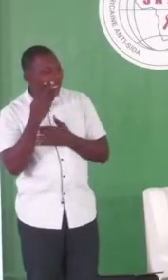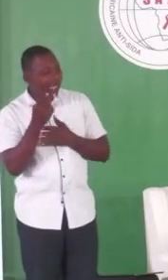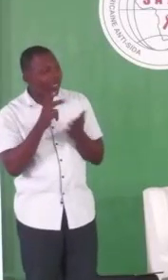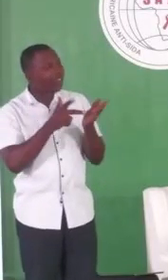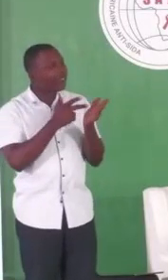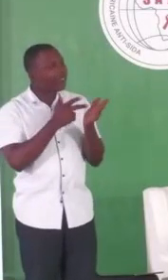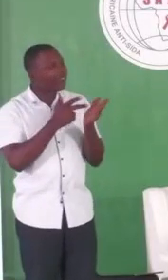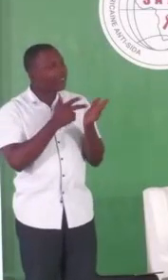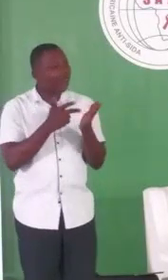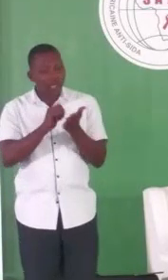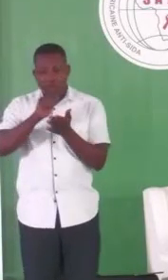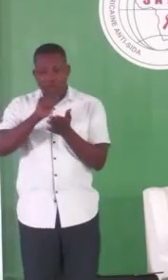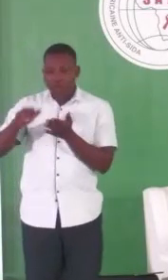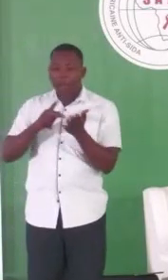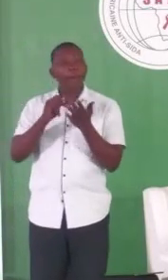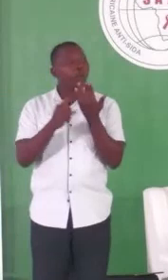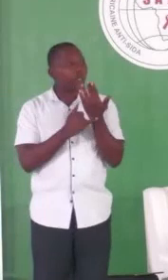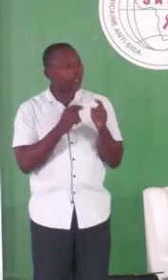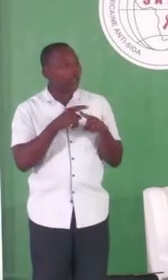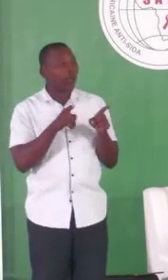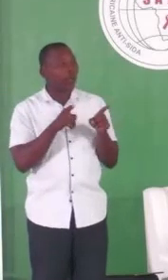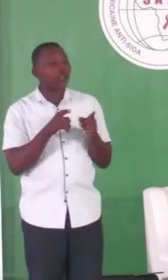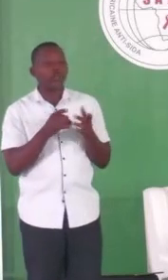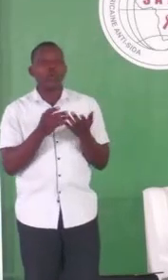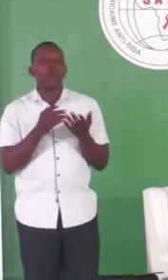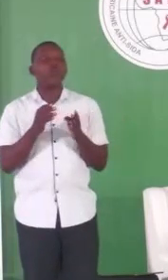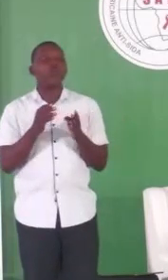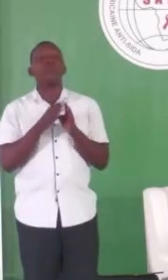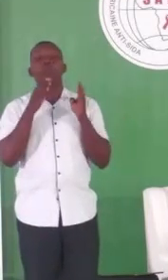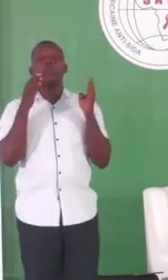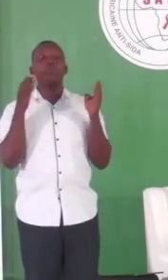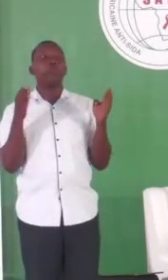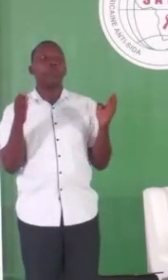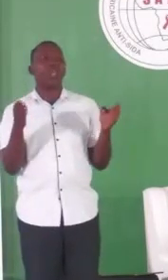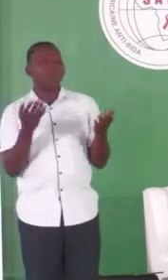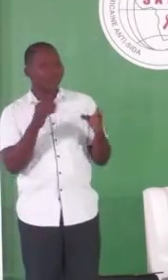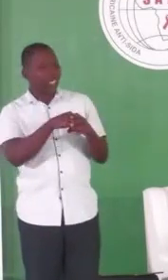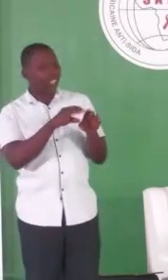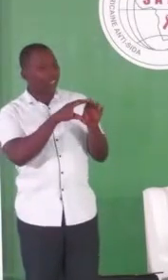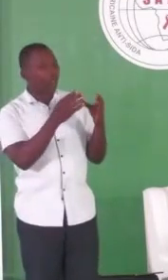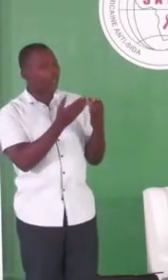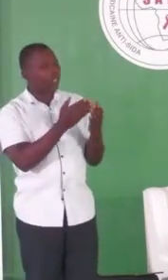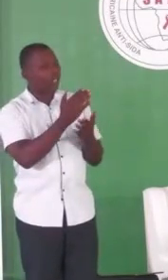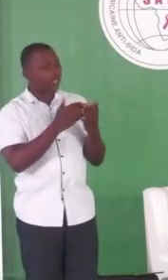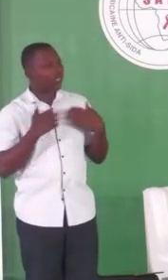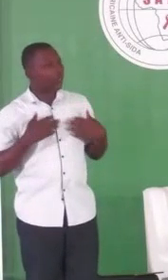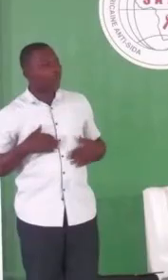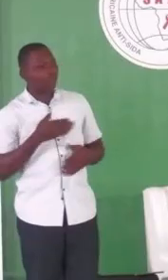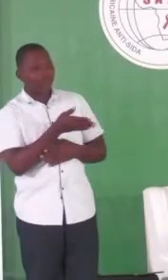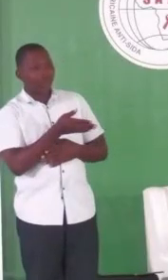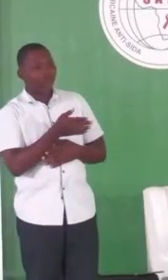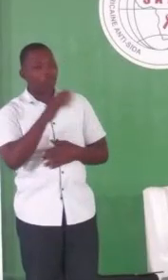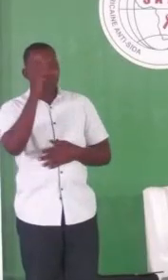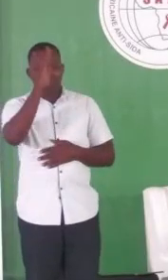ran, but the burden is too big. You go into a community and someone has never heard